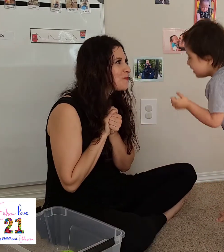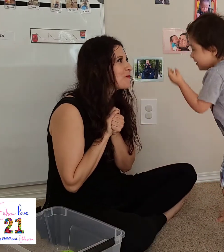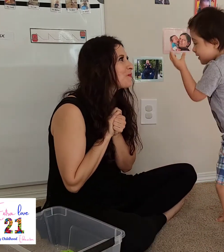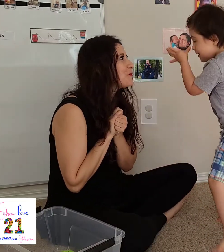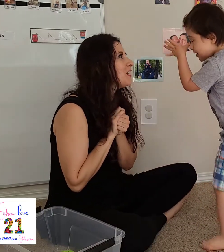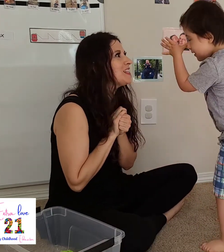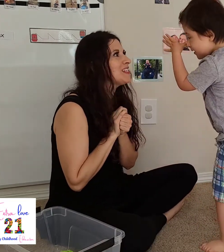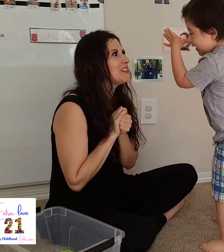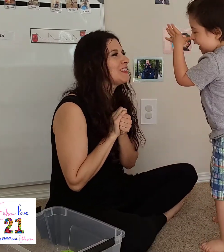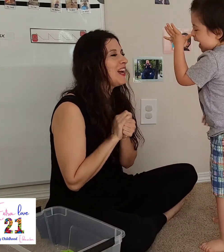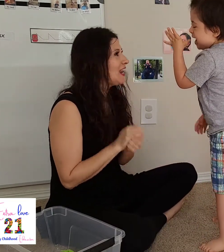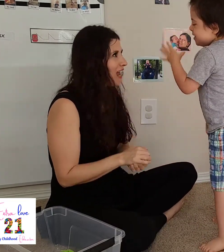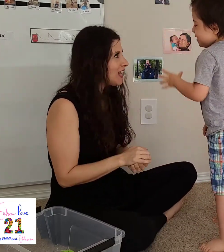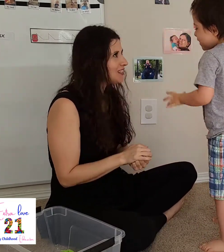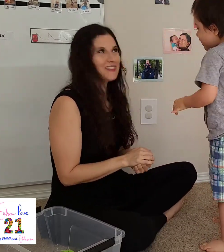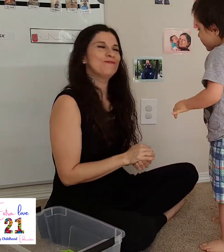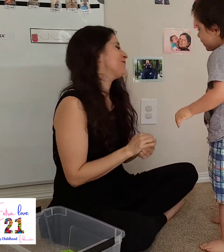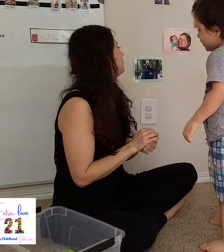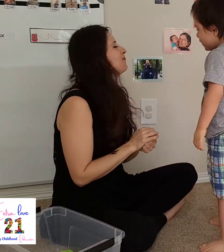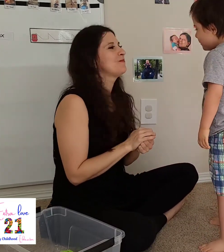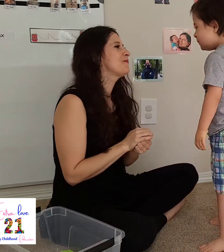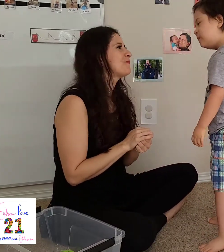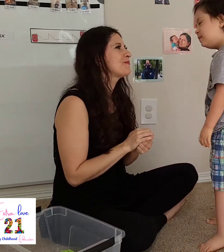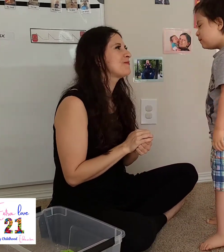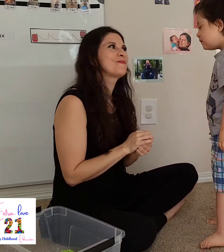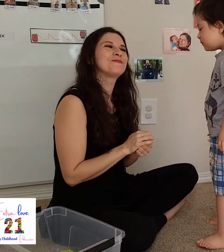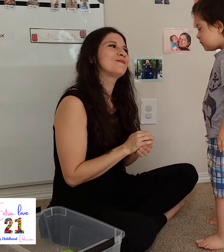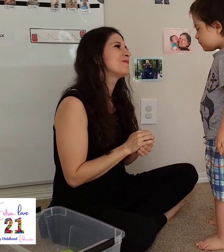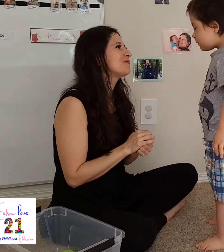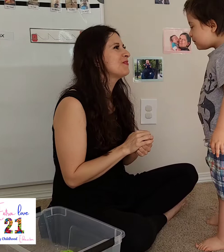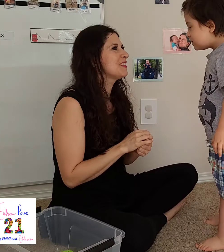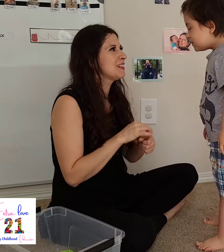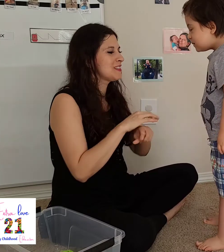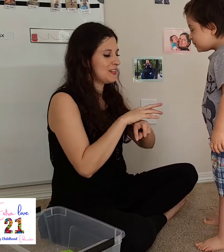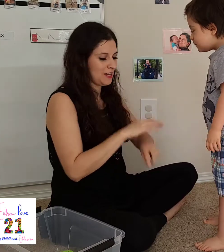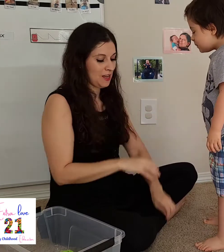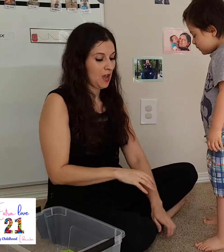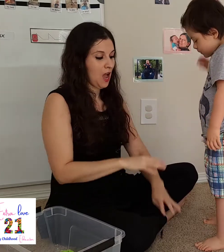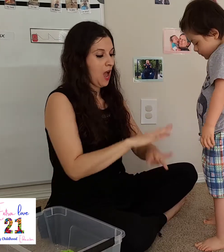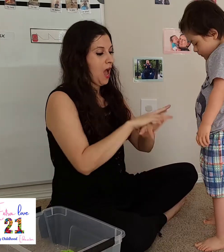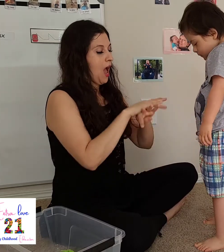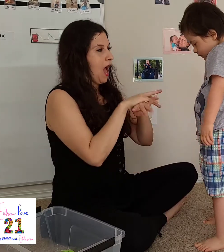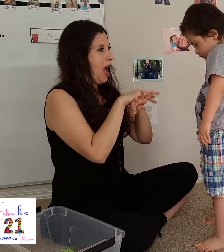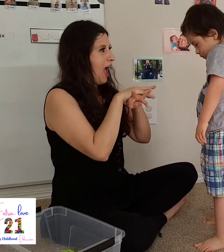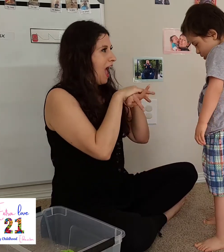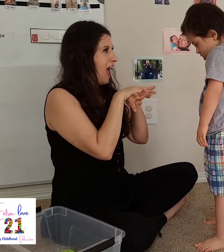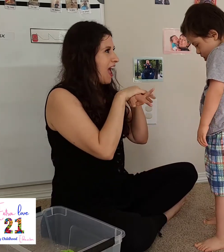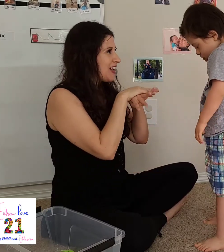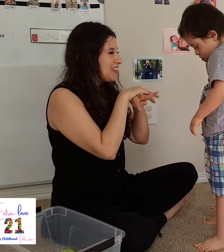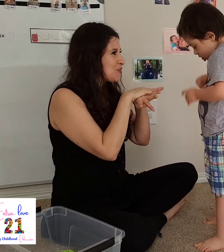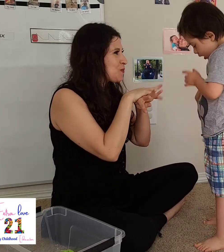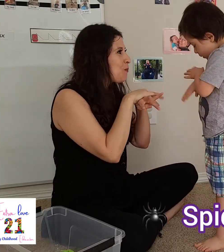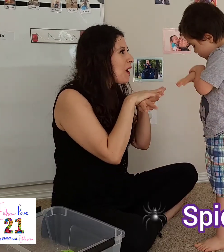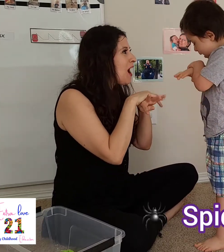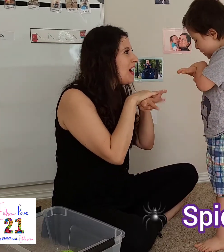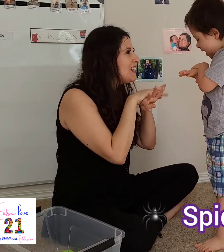What is it? A nut? Mm. Mm. Mm. It's a spider.